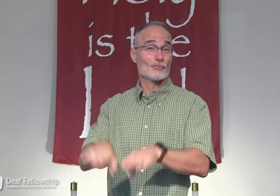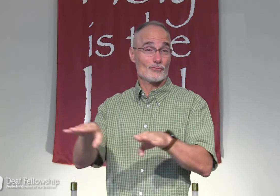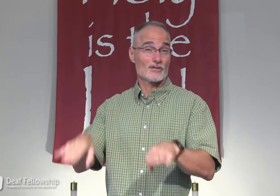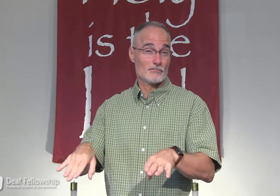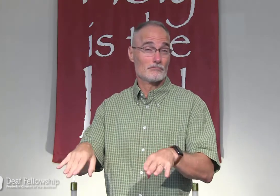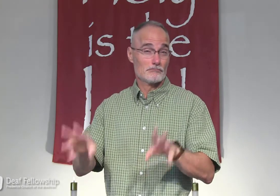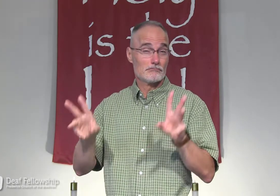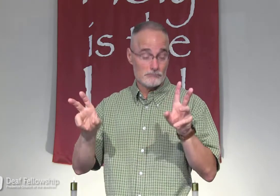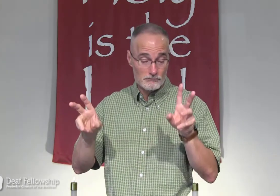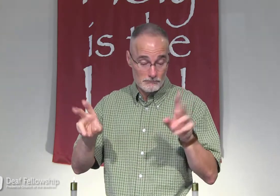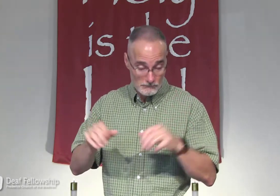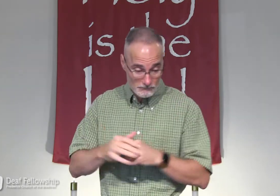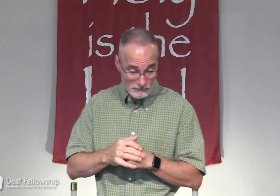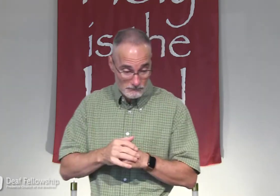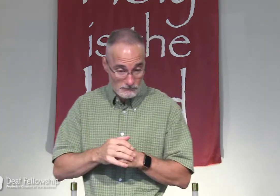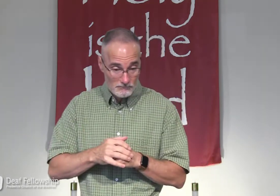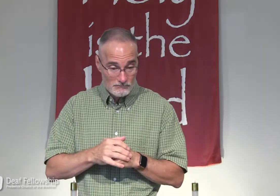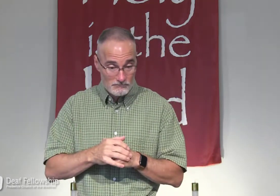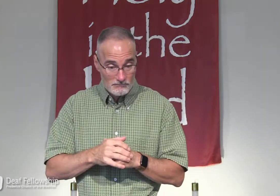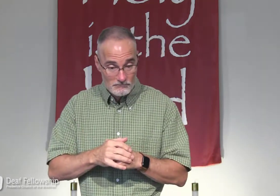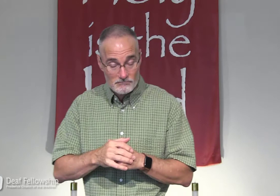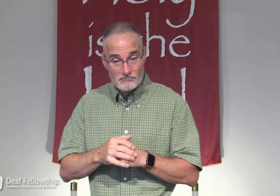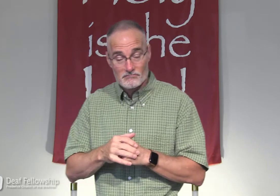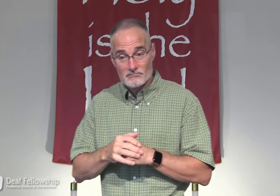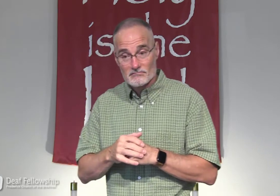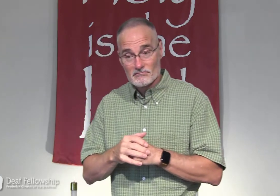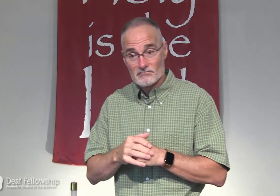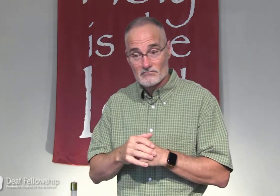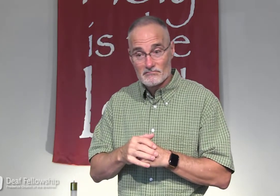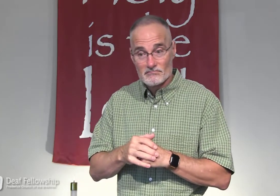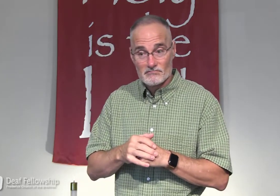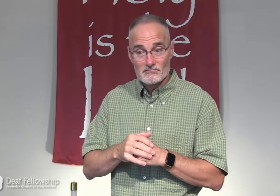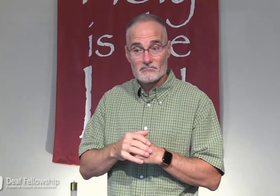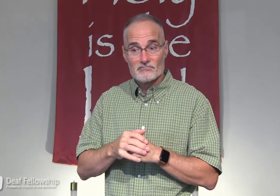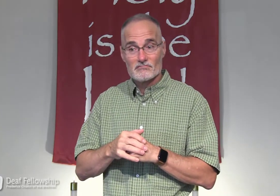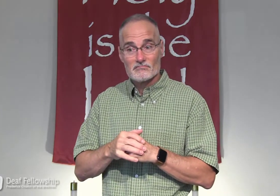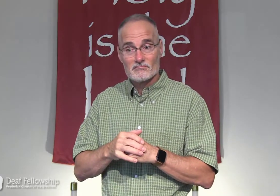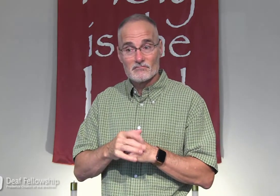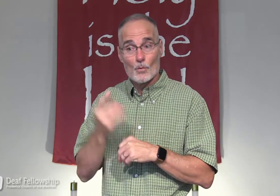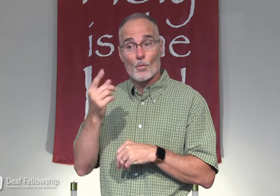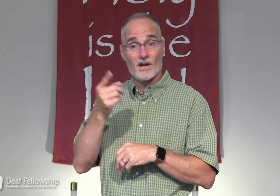out that his spiritual children, so to speak,